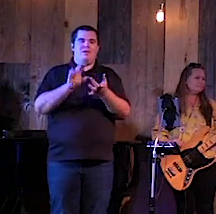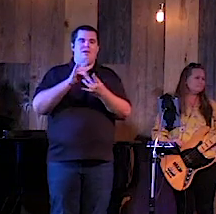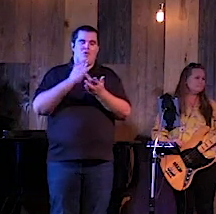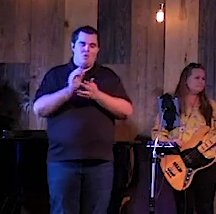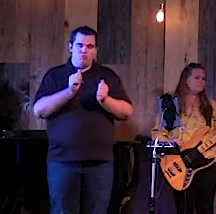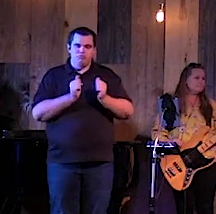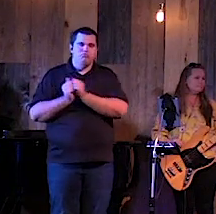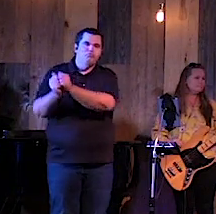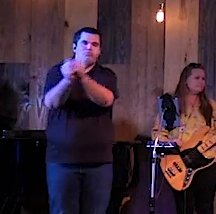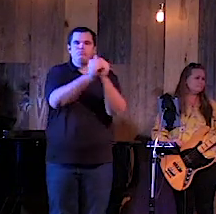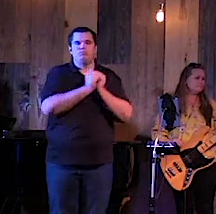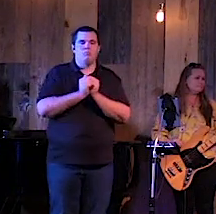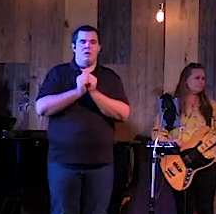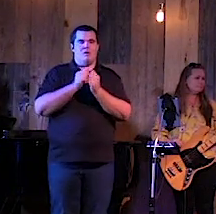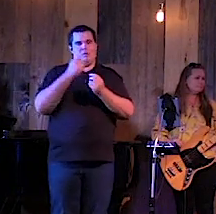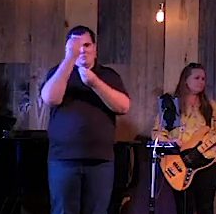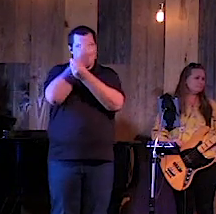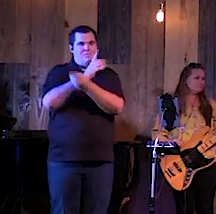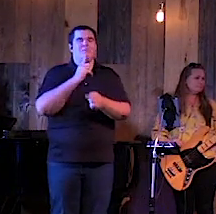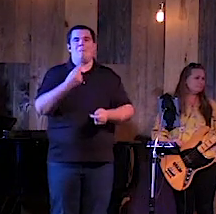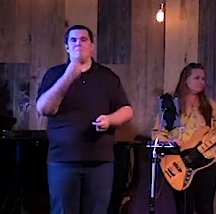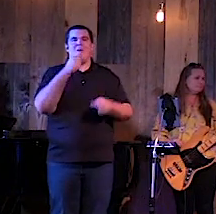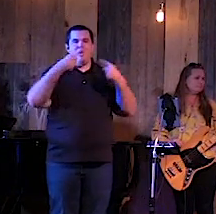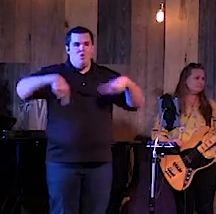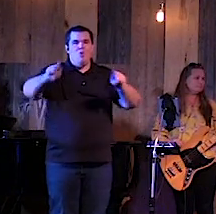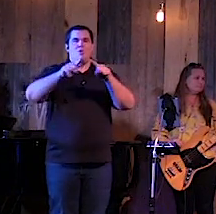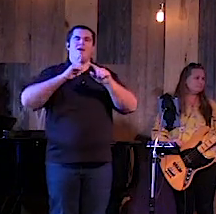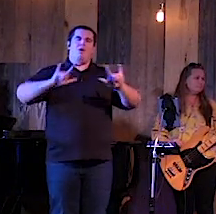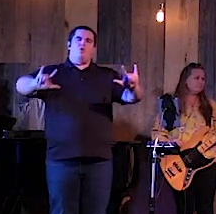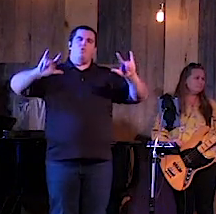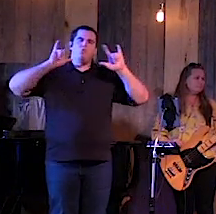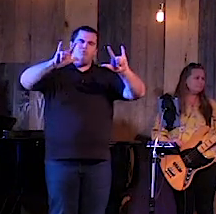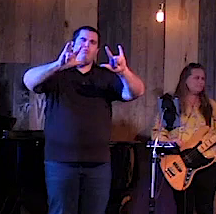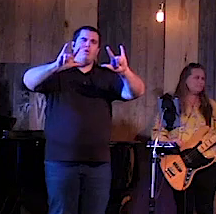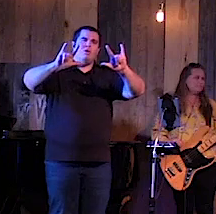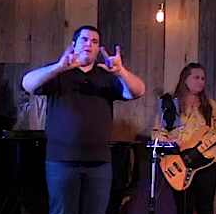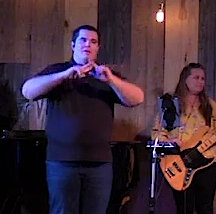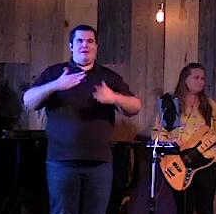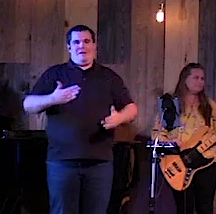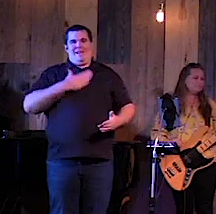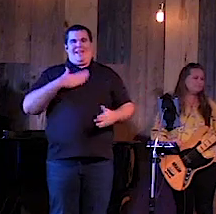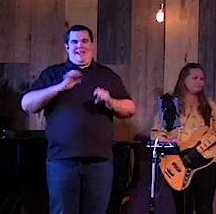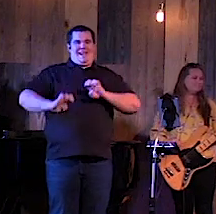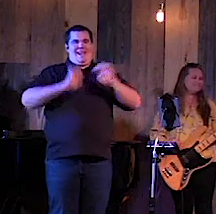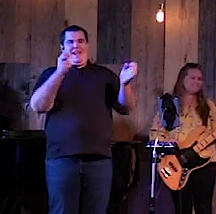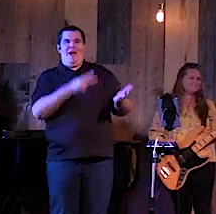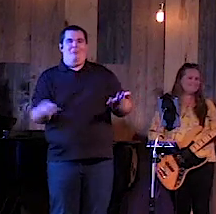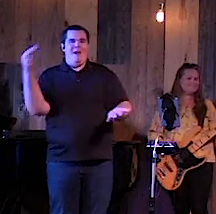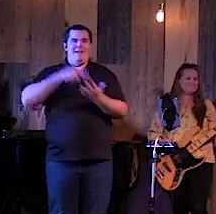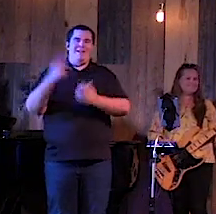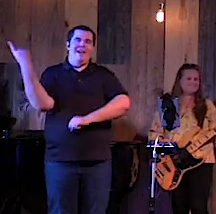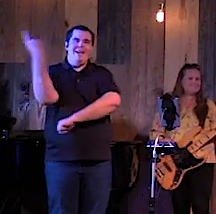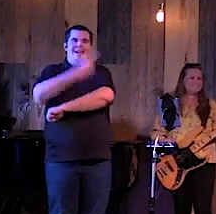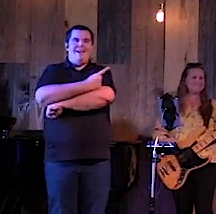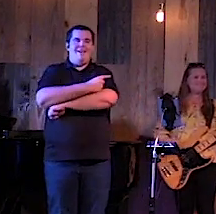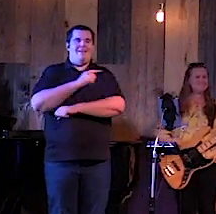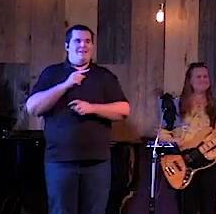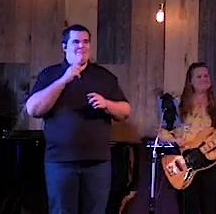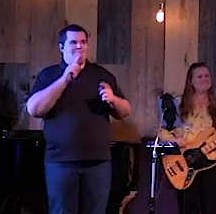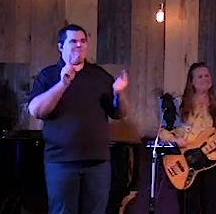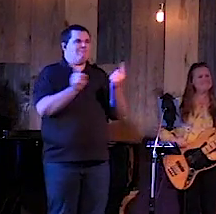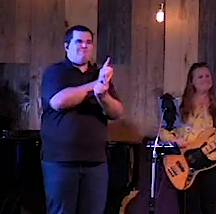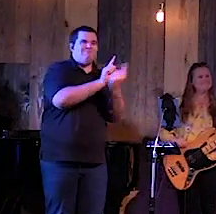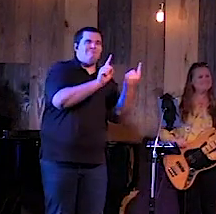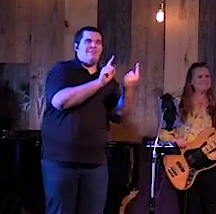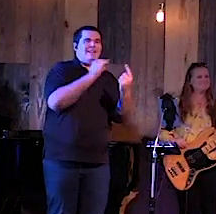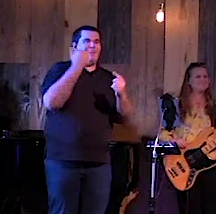be. And man, we want you to know that we do miss you. We love you deeply, but happy Resurrection Day. Amen. Turn to somebody around you, and